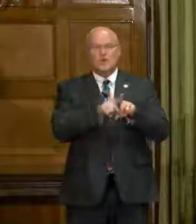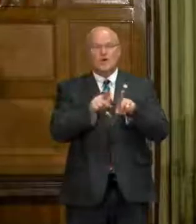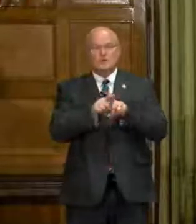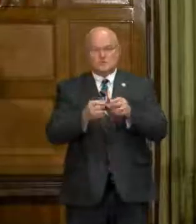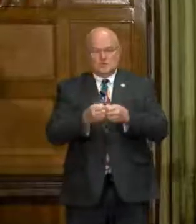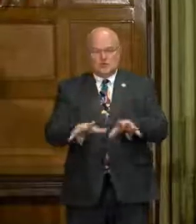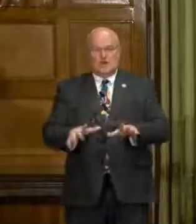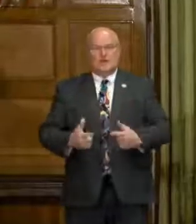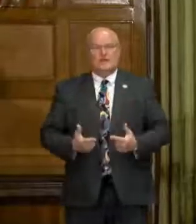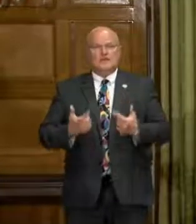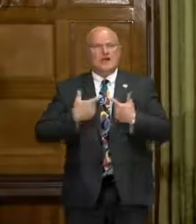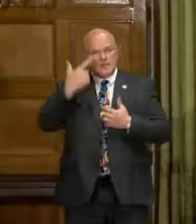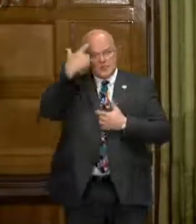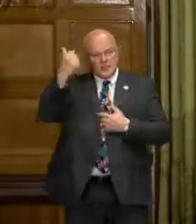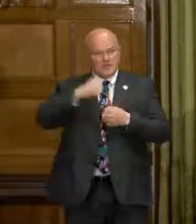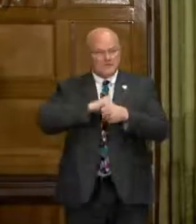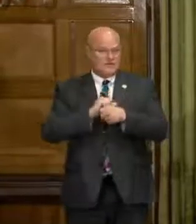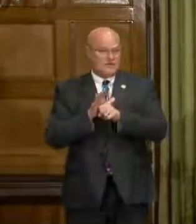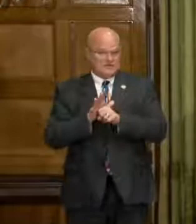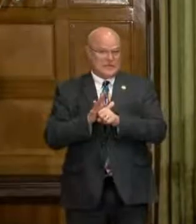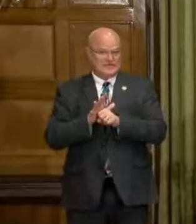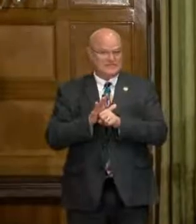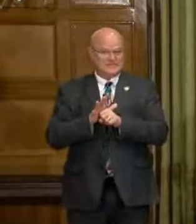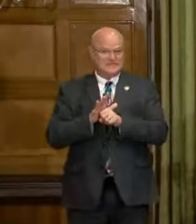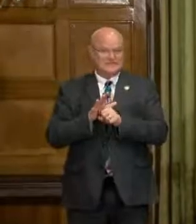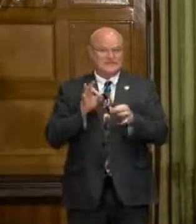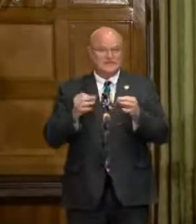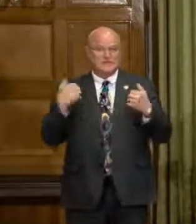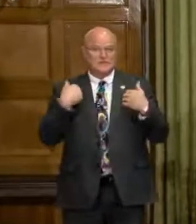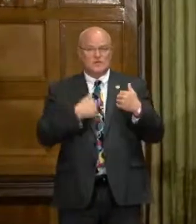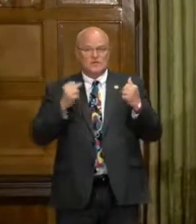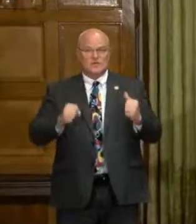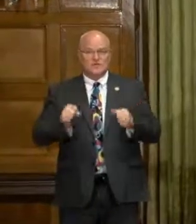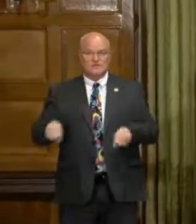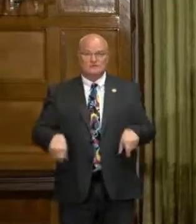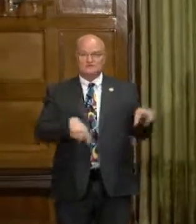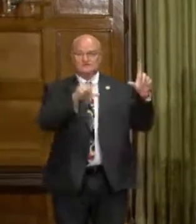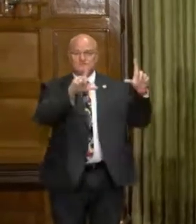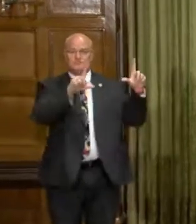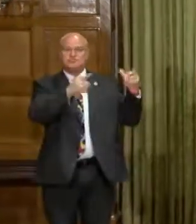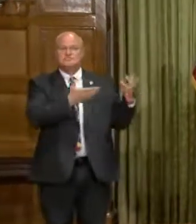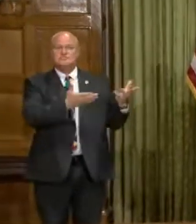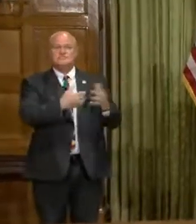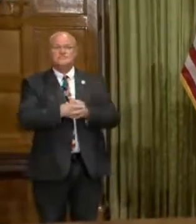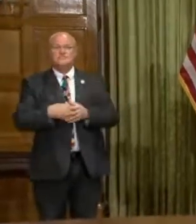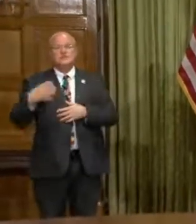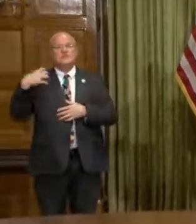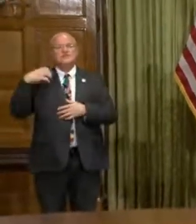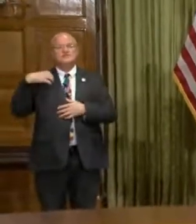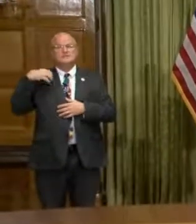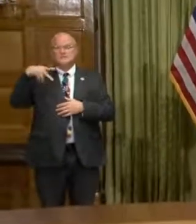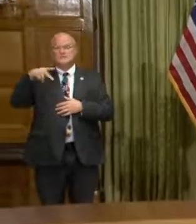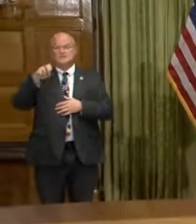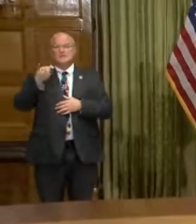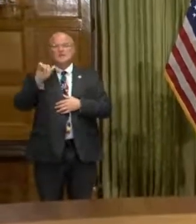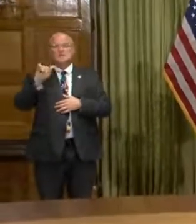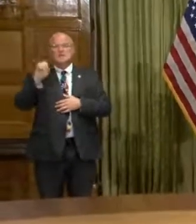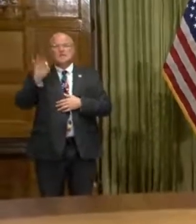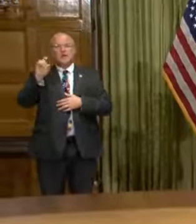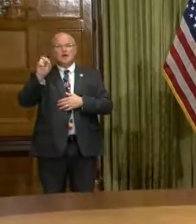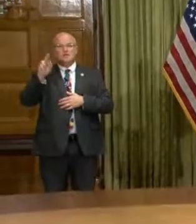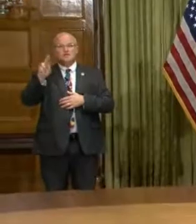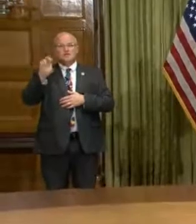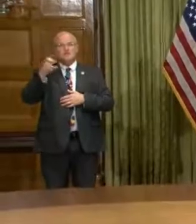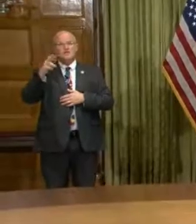their life because of COVID-19. If we could flash the picture up here. Chief Petty Officer Charles